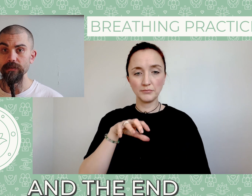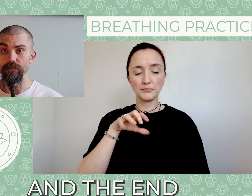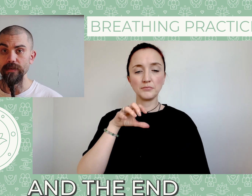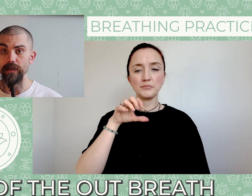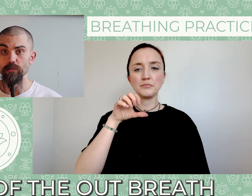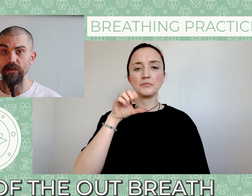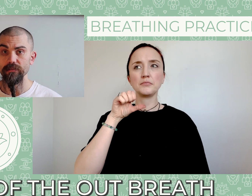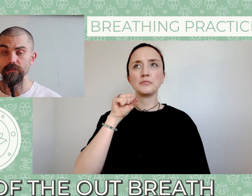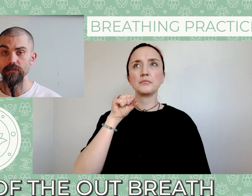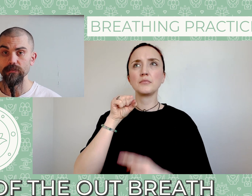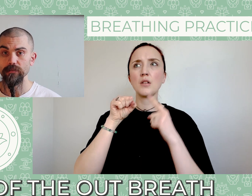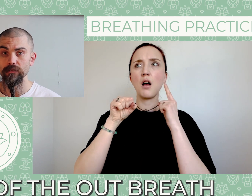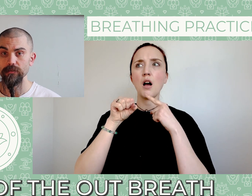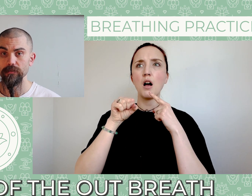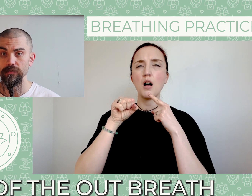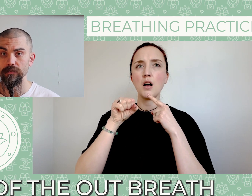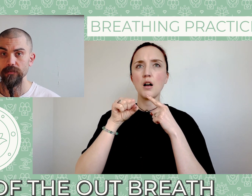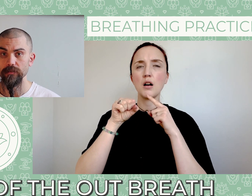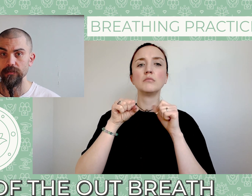and the end of the out-breath,